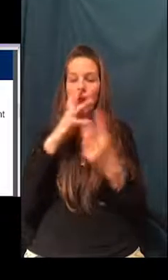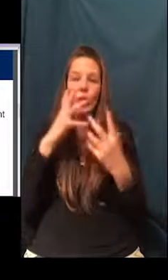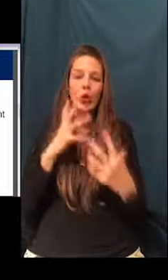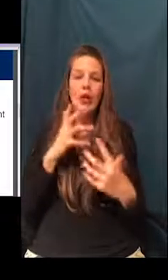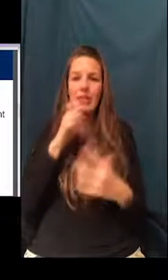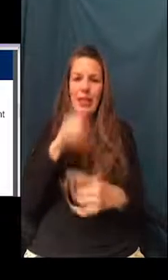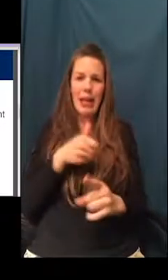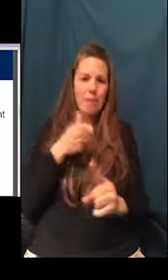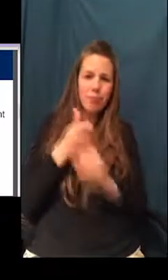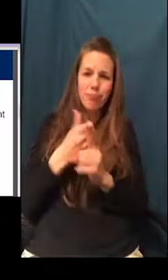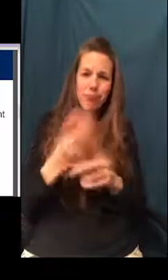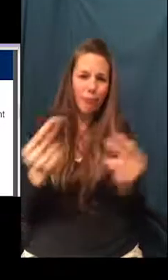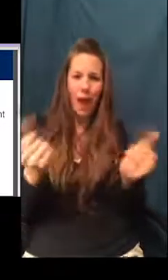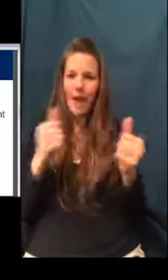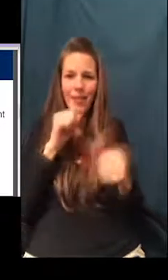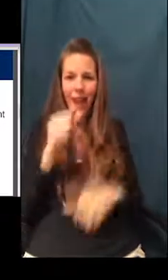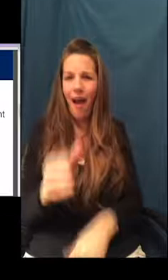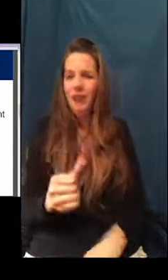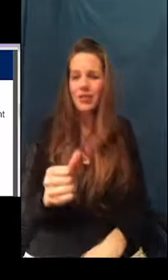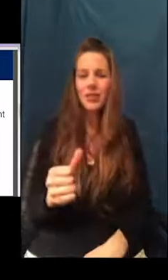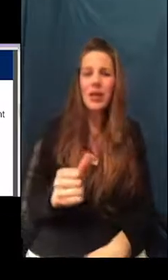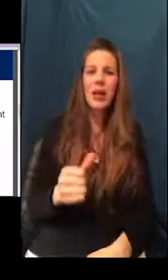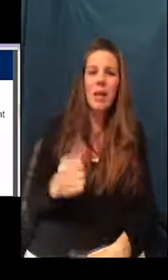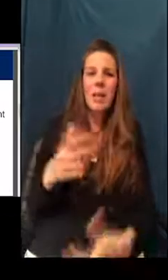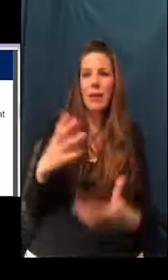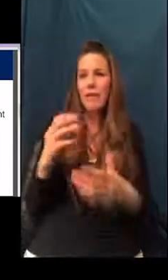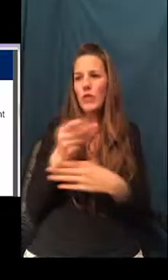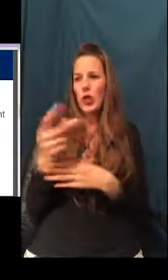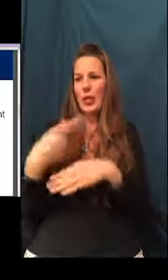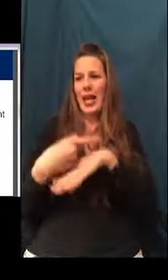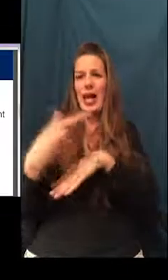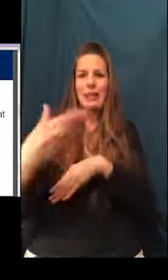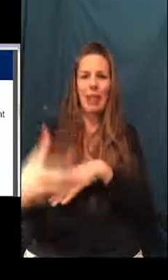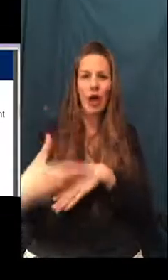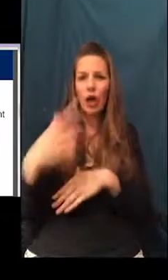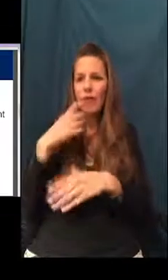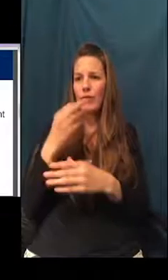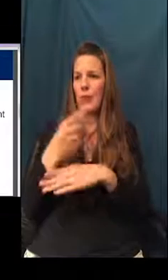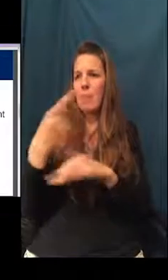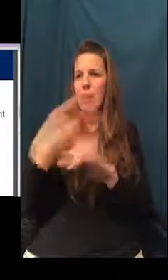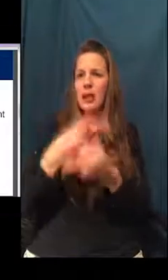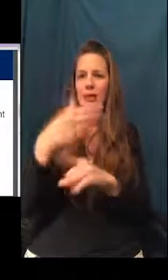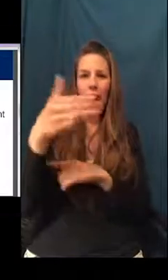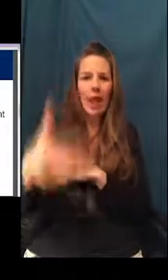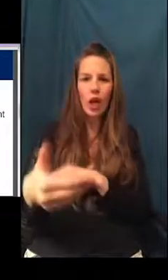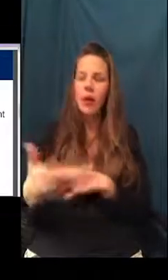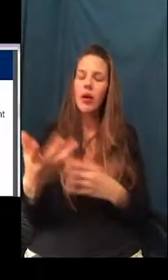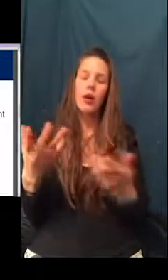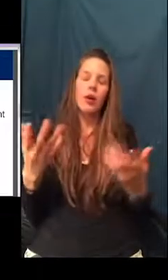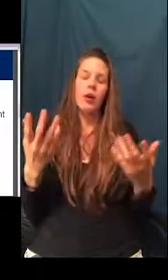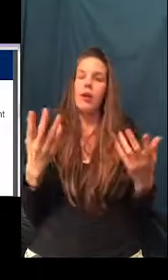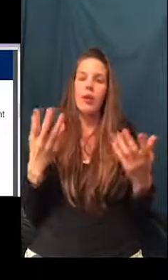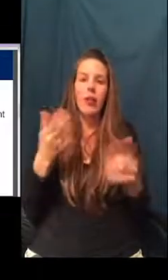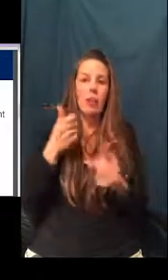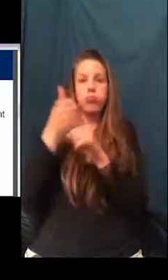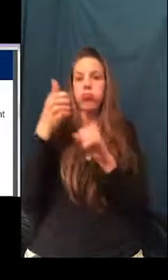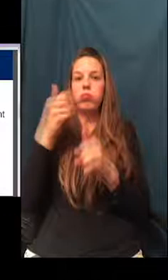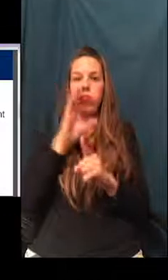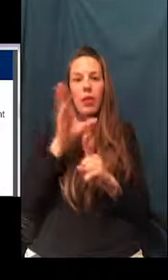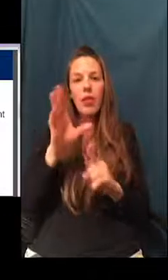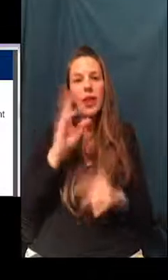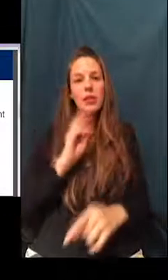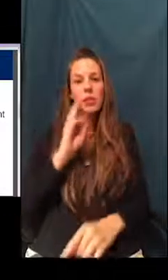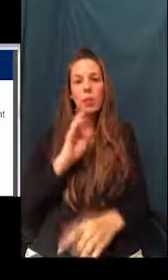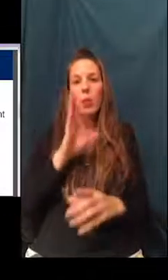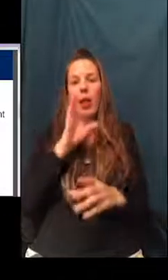doesn't hit right away, and it might not hit for a few days or a few weeks or even a few months after they have those